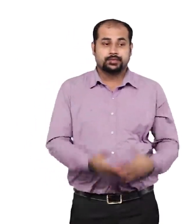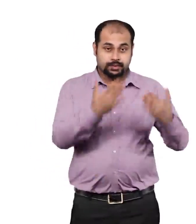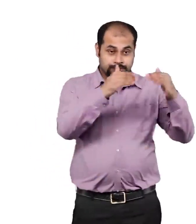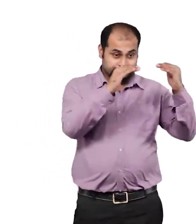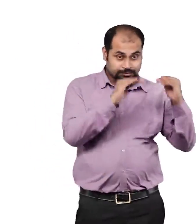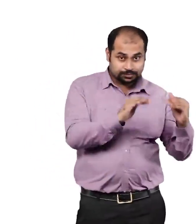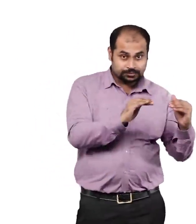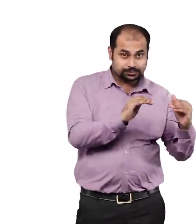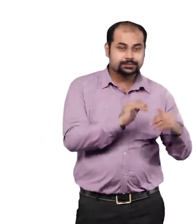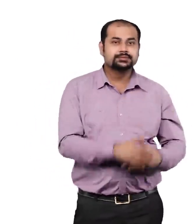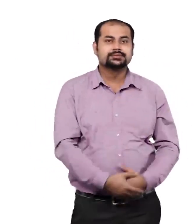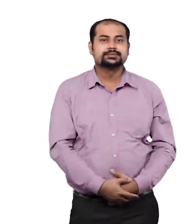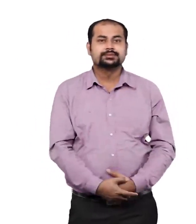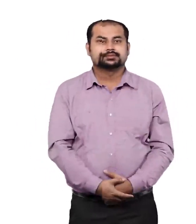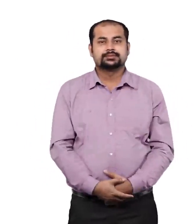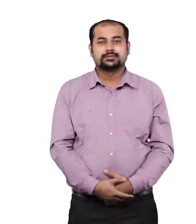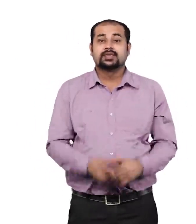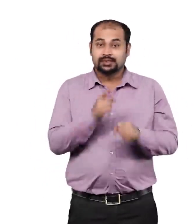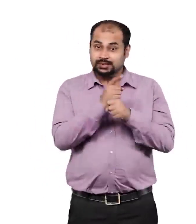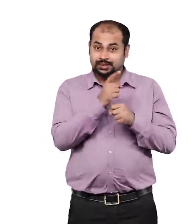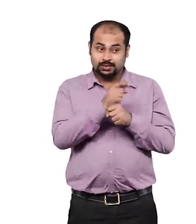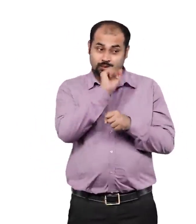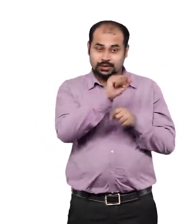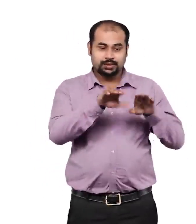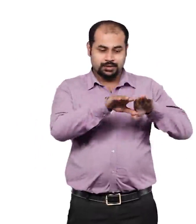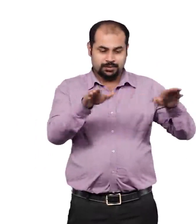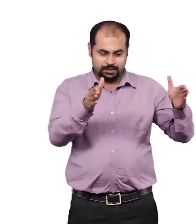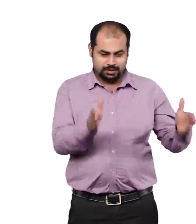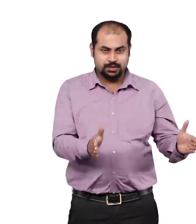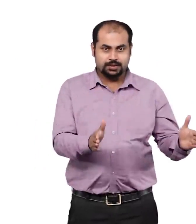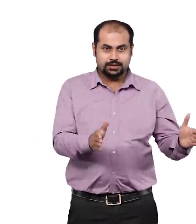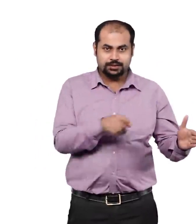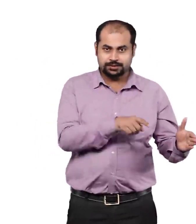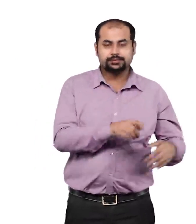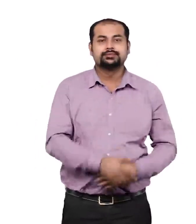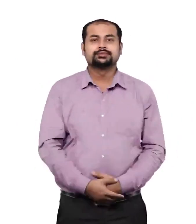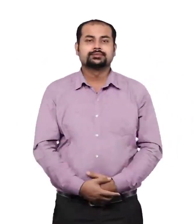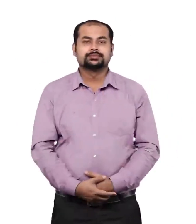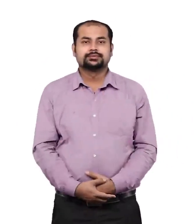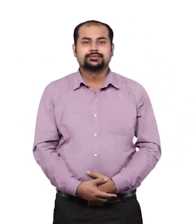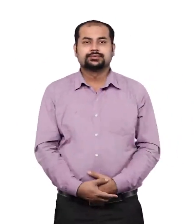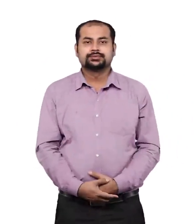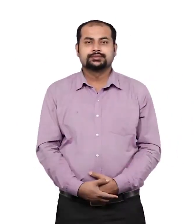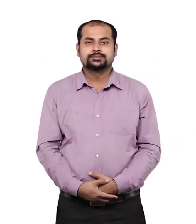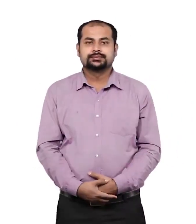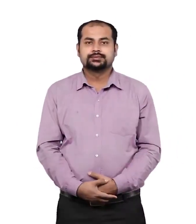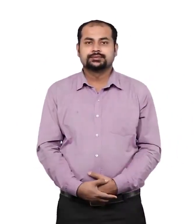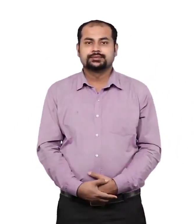Row 4. Column 1, name of the thing, teacher's table.